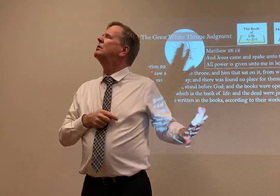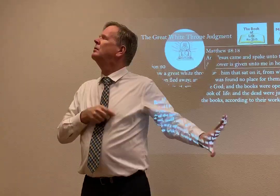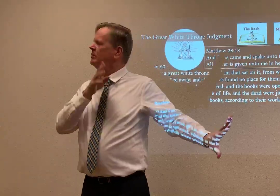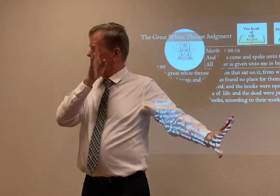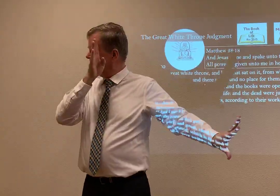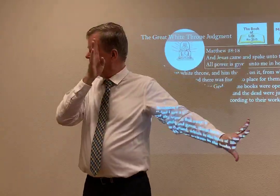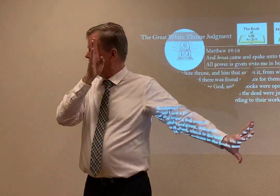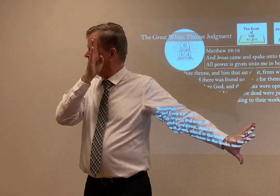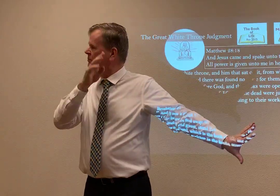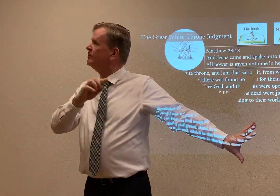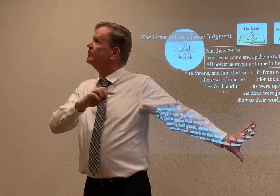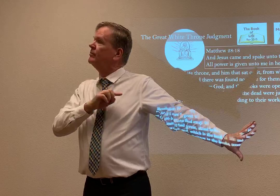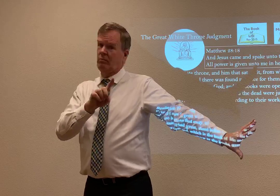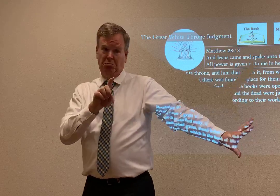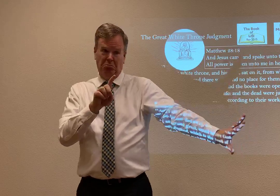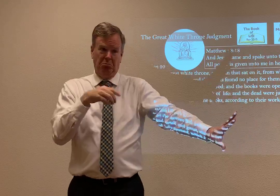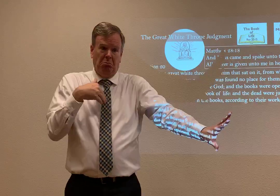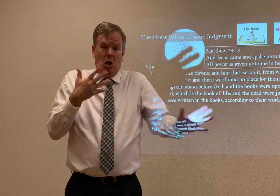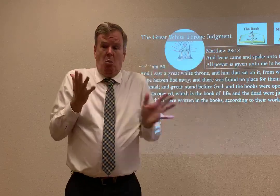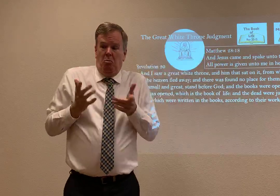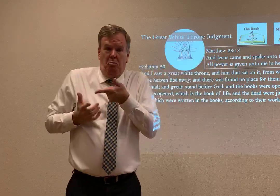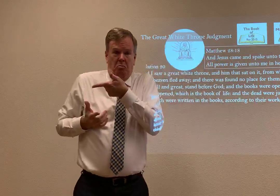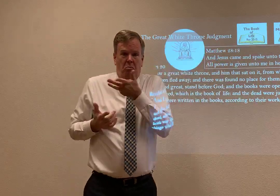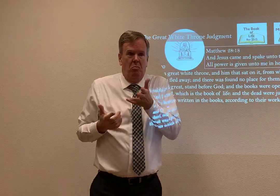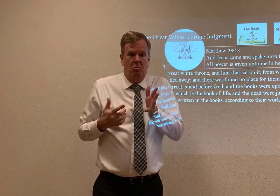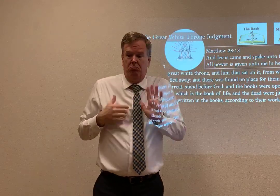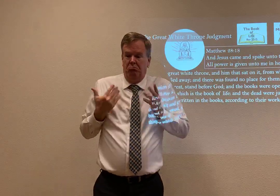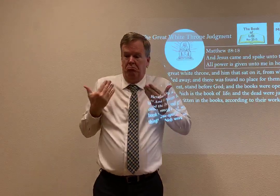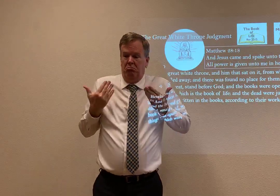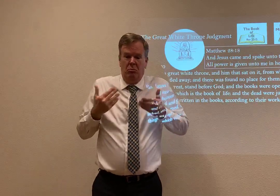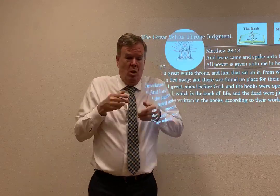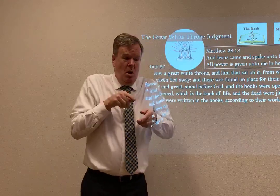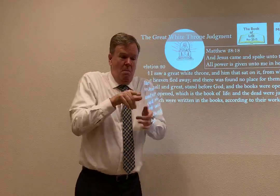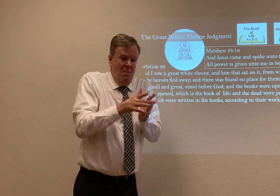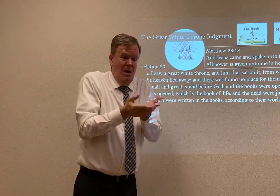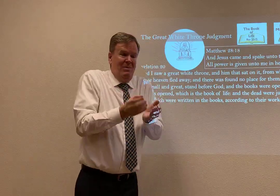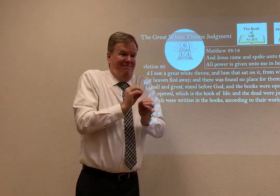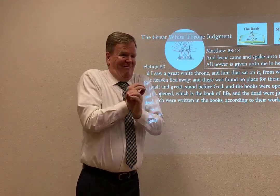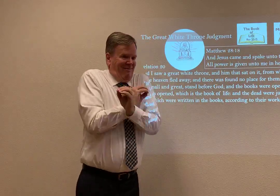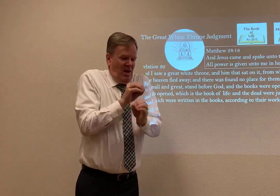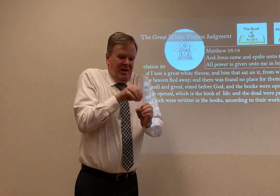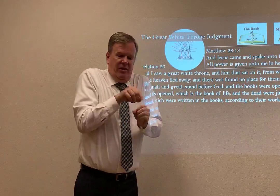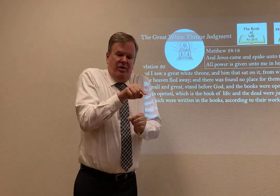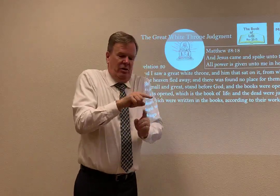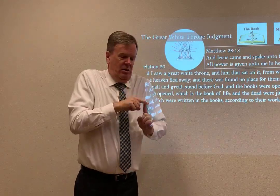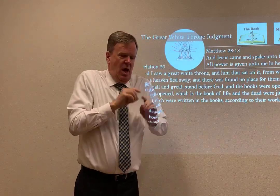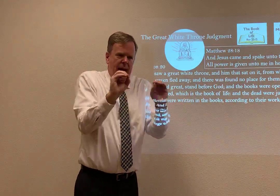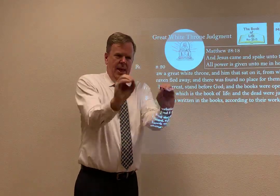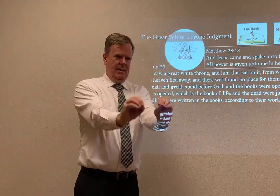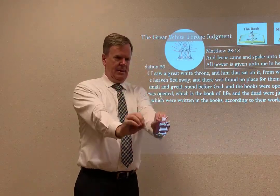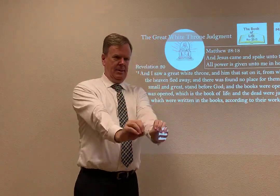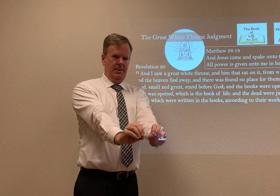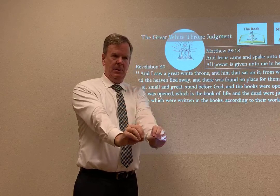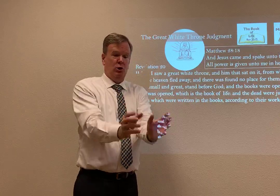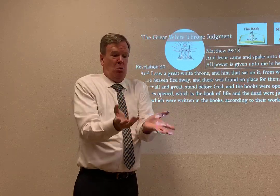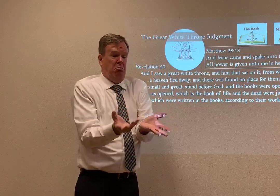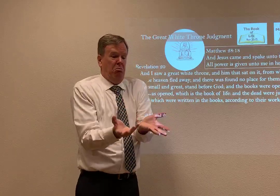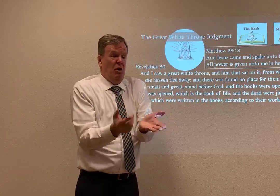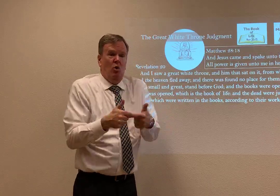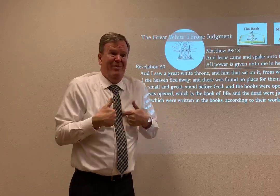more. Just doing that easy believism and accepting the Lord Jesus is willful ignorance. You're willfully ignoring what the Bible has to say, because your Bible doesn't say